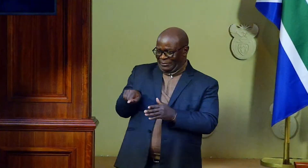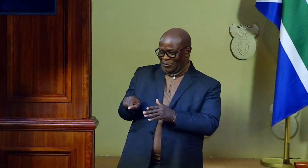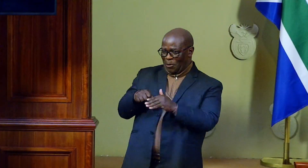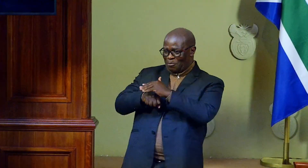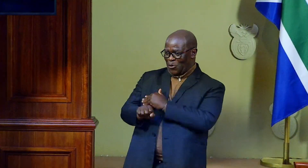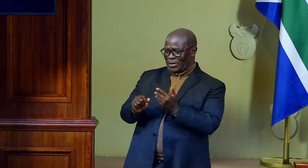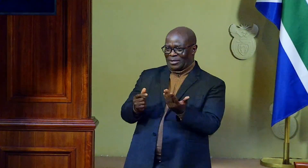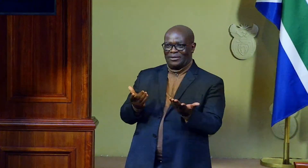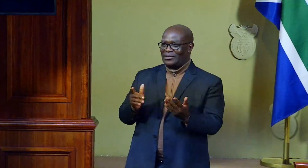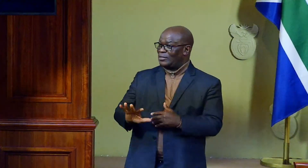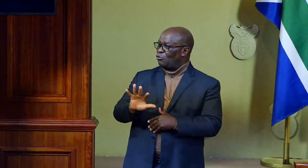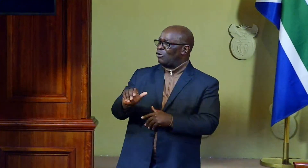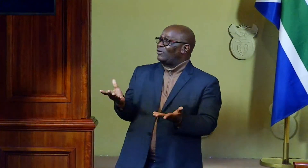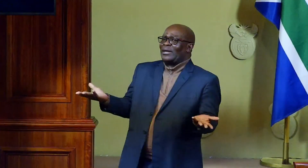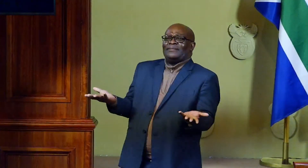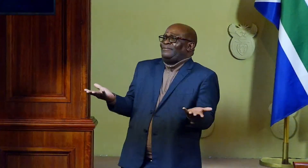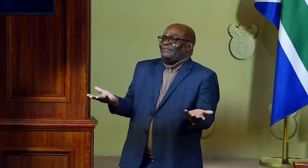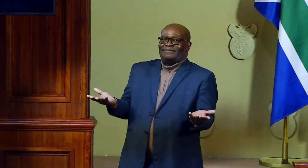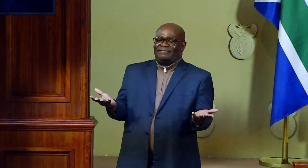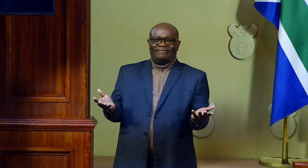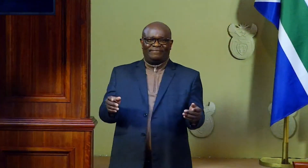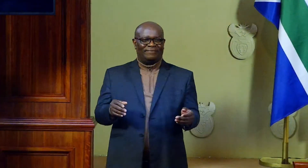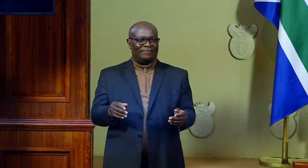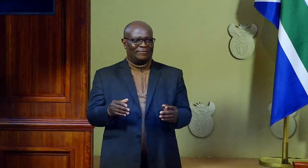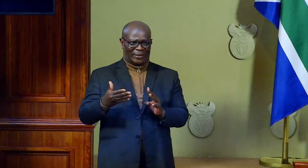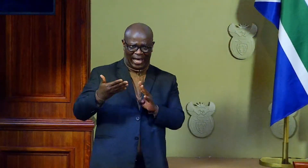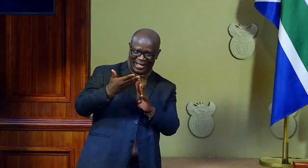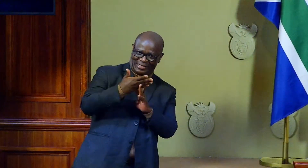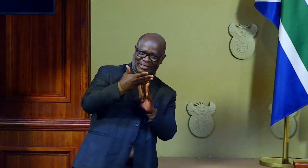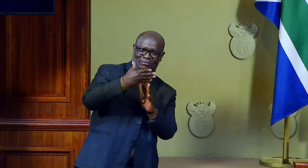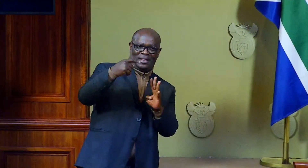that this new deaf person that is born